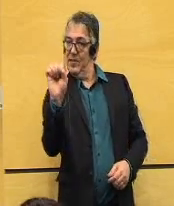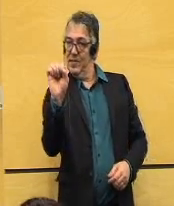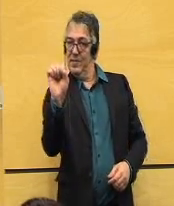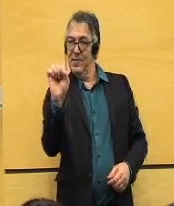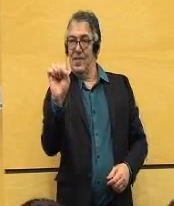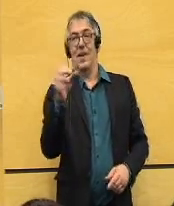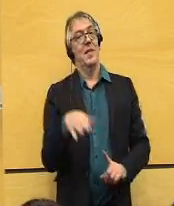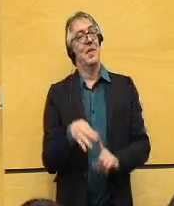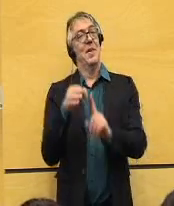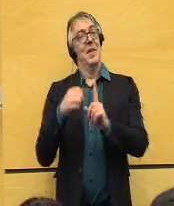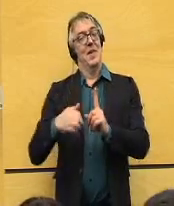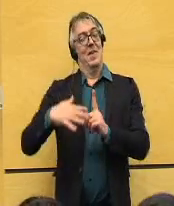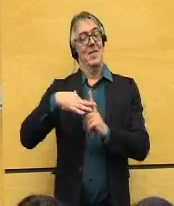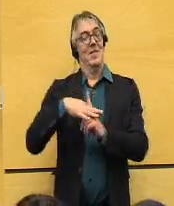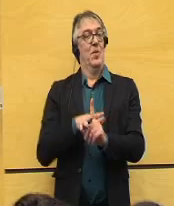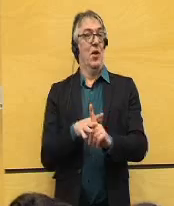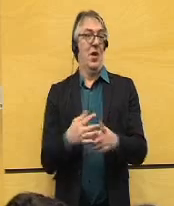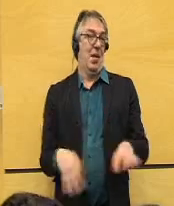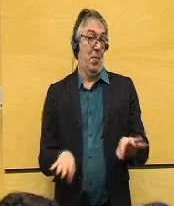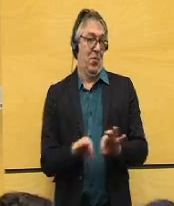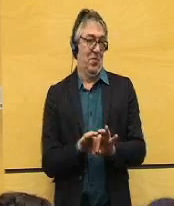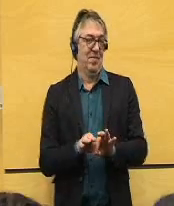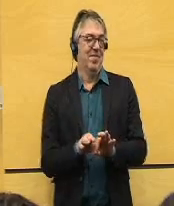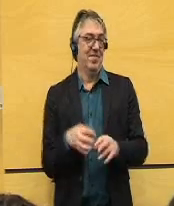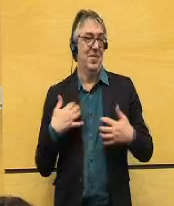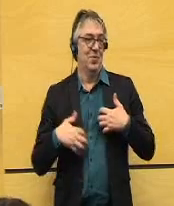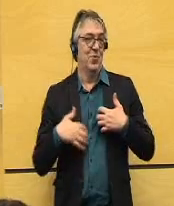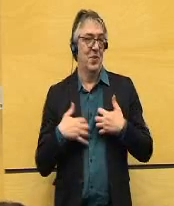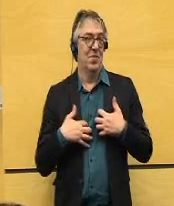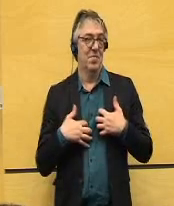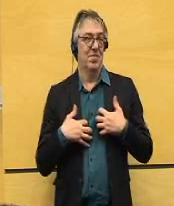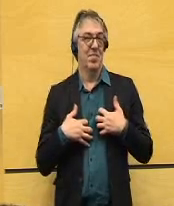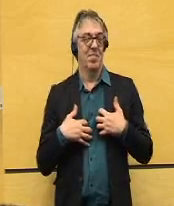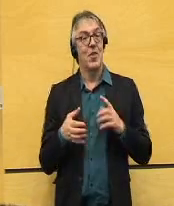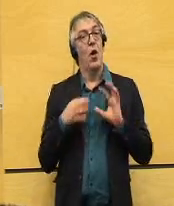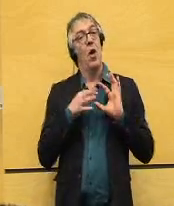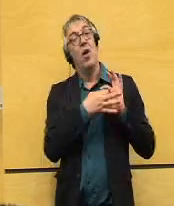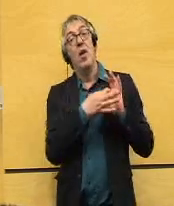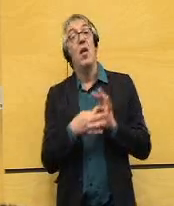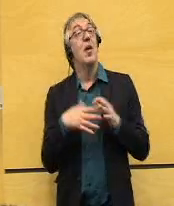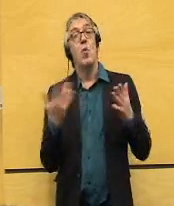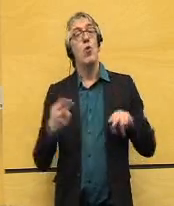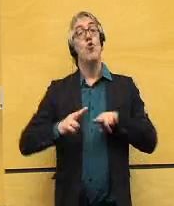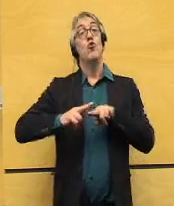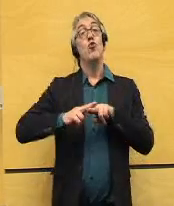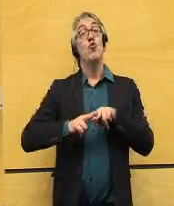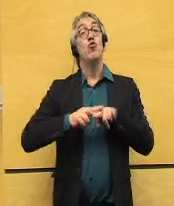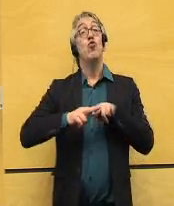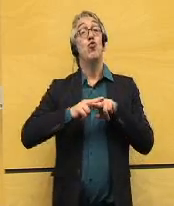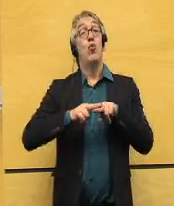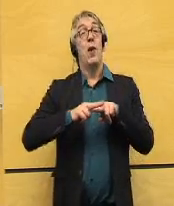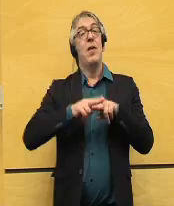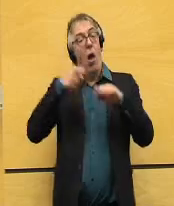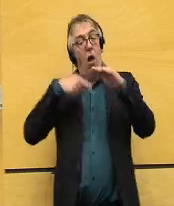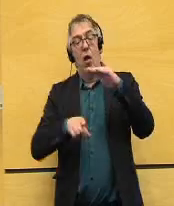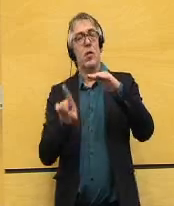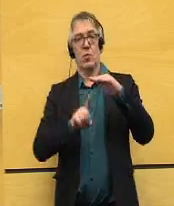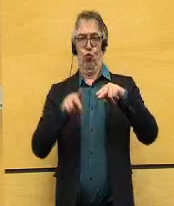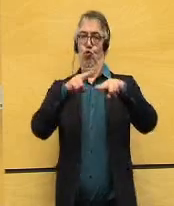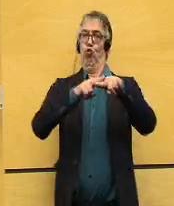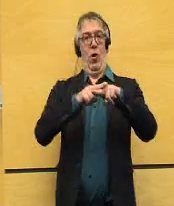very interesting and important case in regard to our train system, overhead train system,